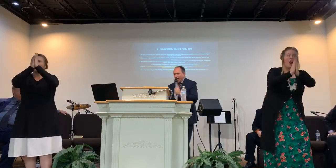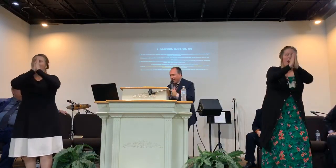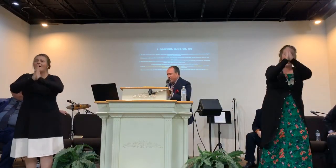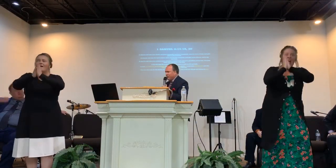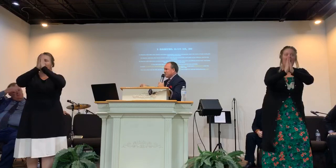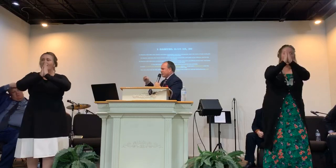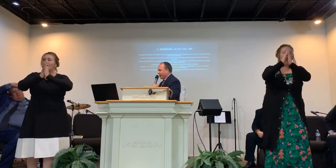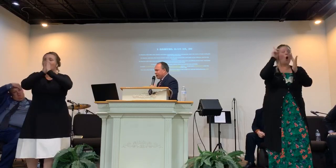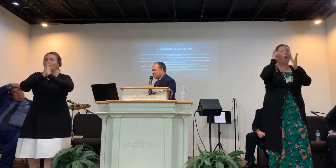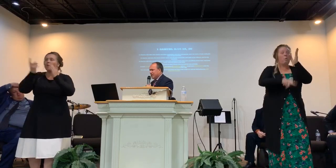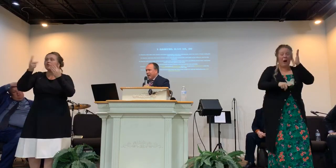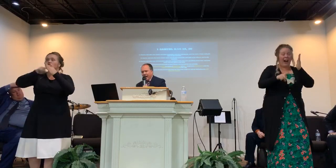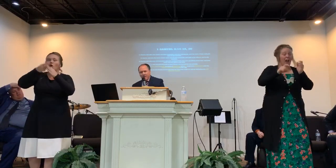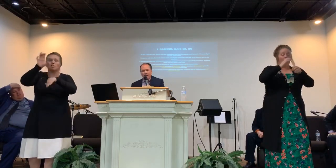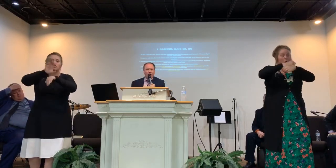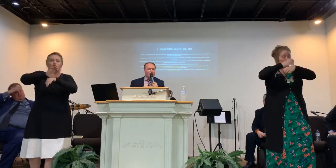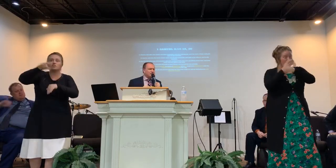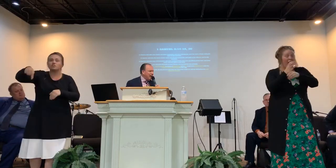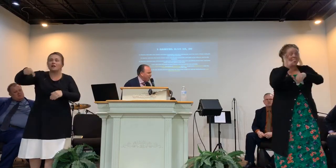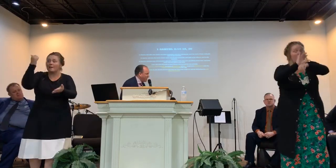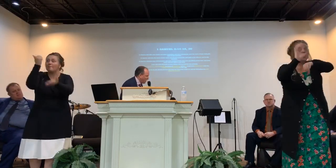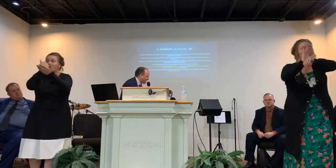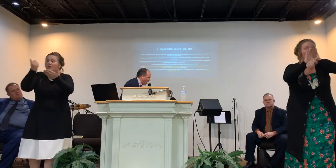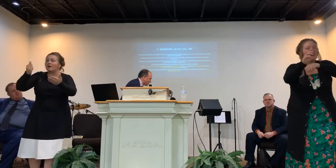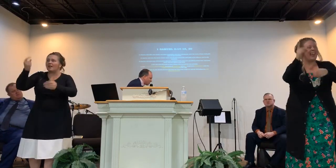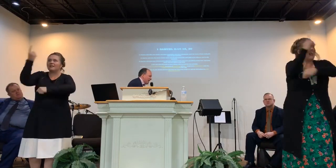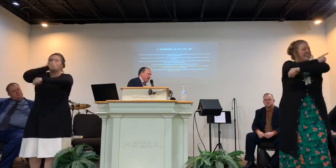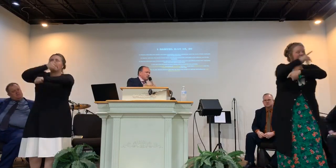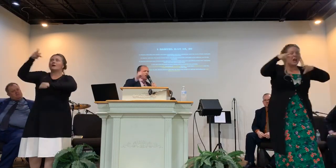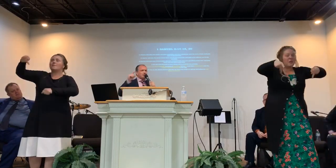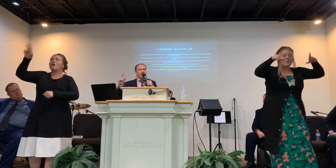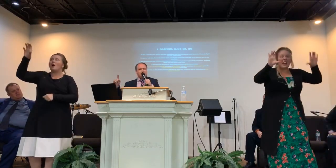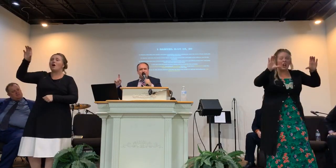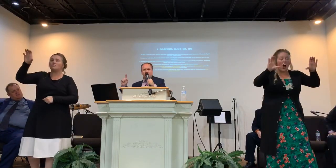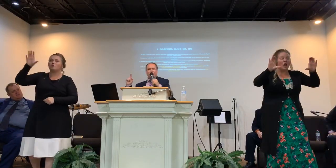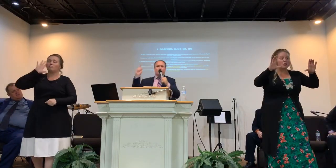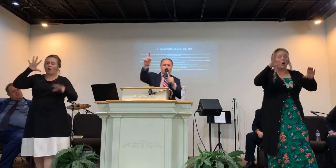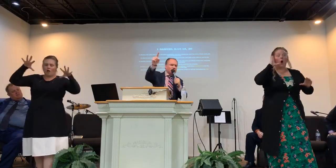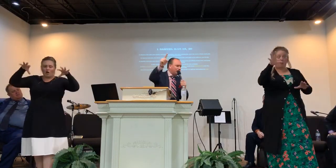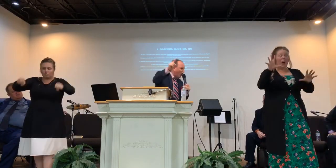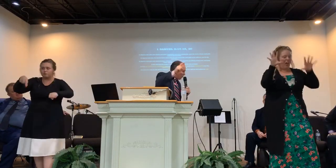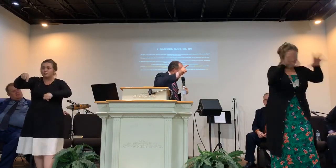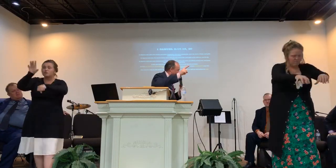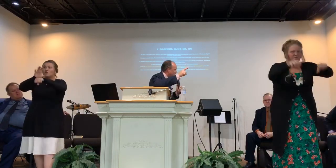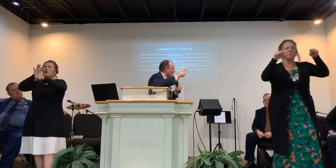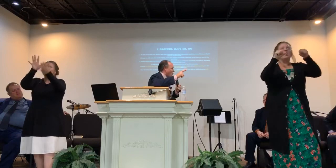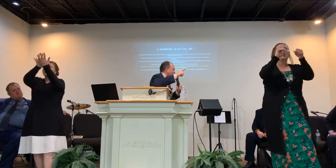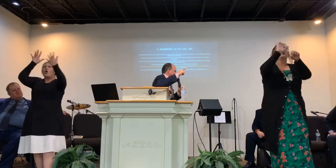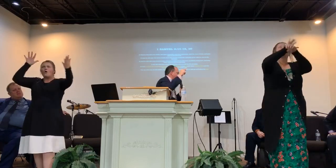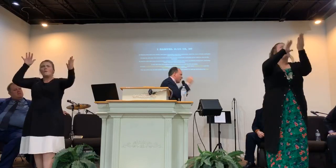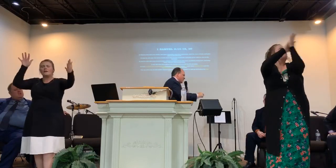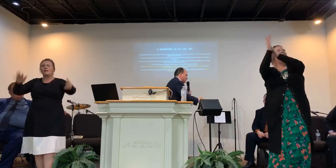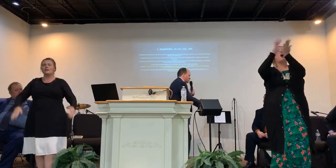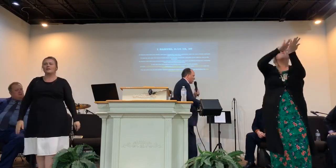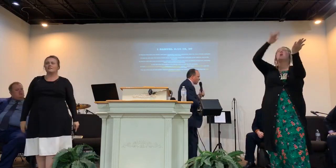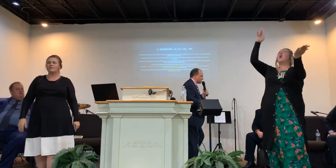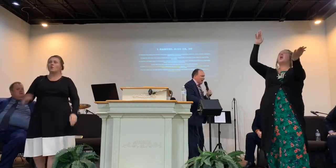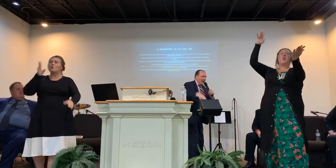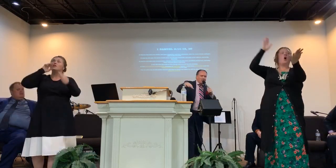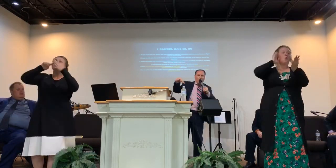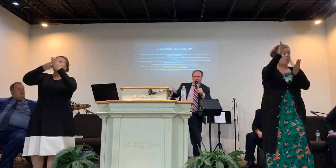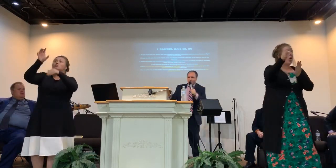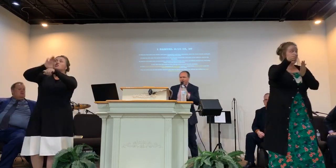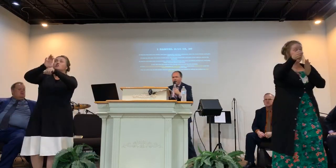What started this church, amen, on the day of Pentecost is going to take this church into glory. What started this